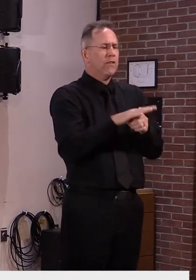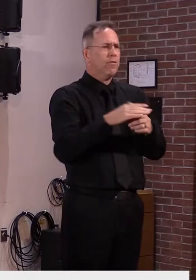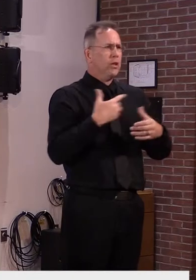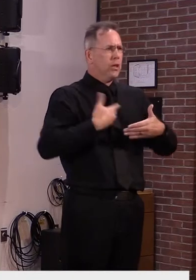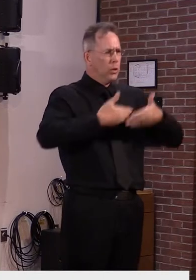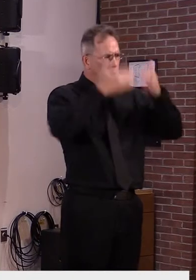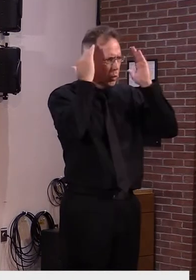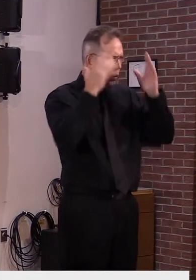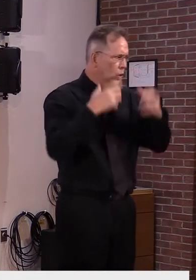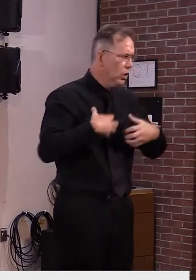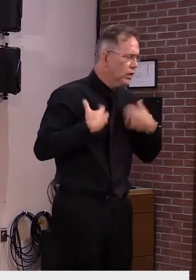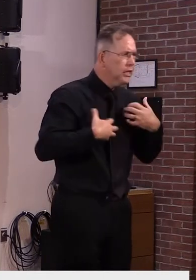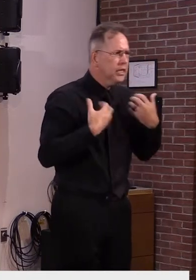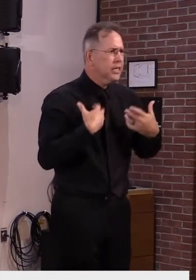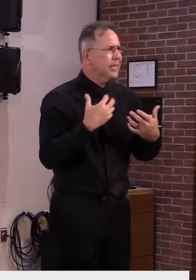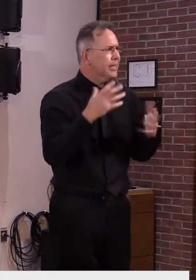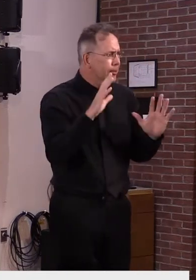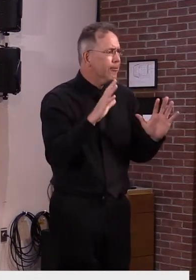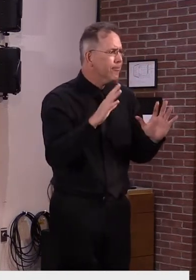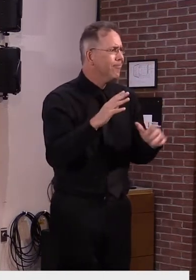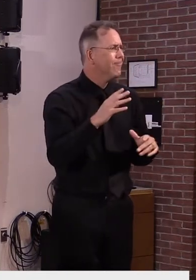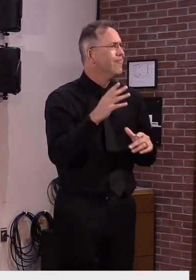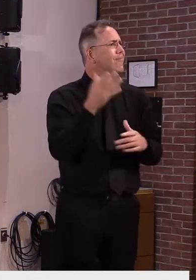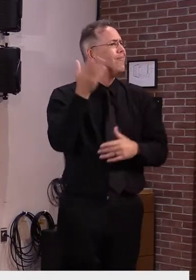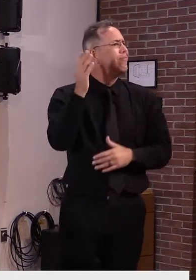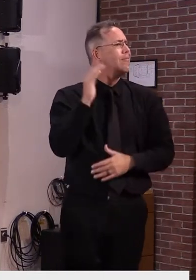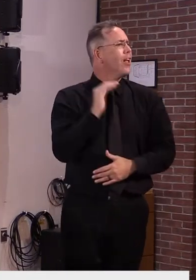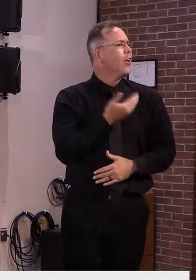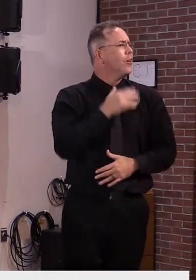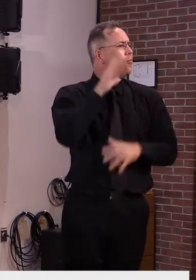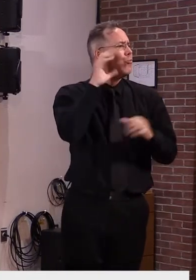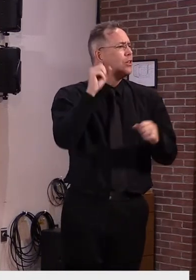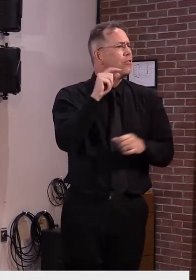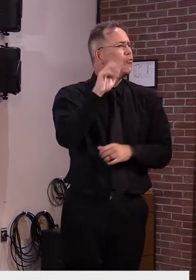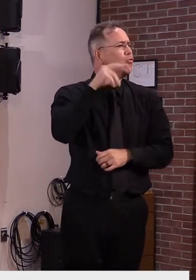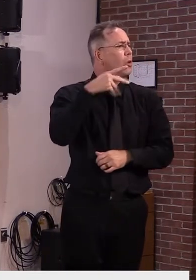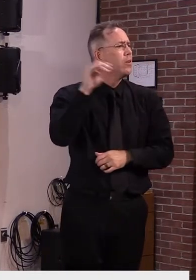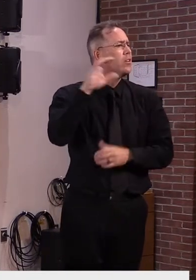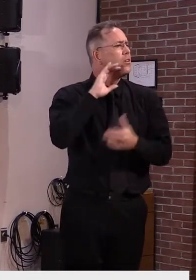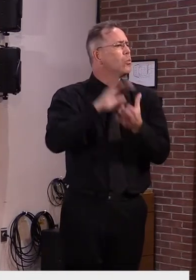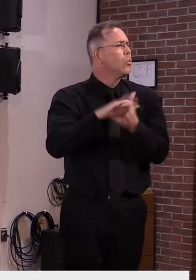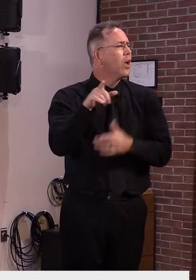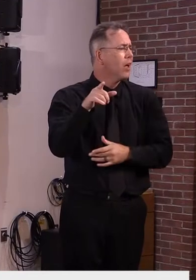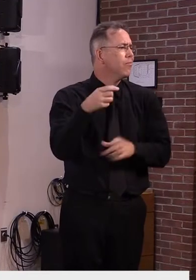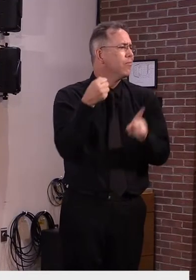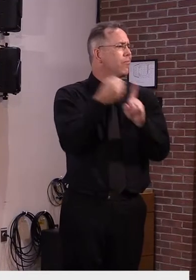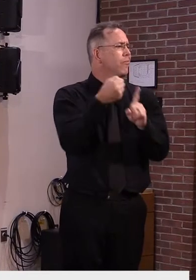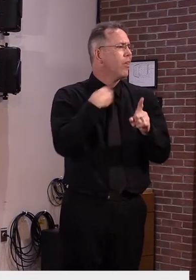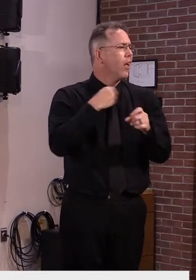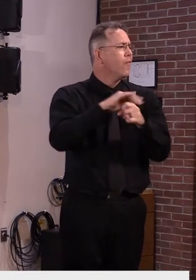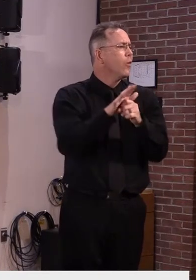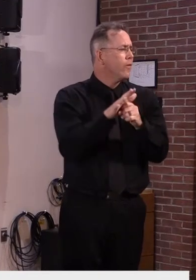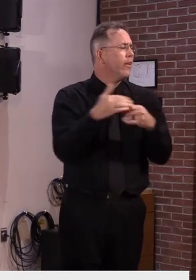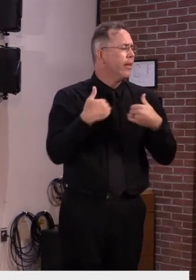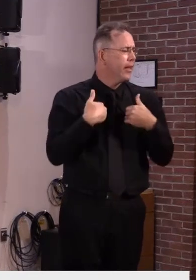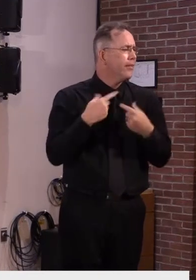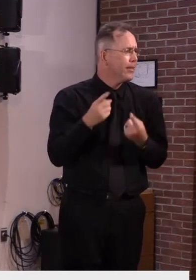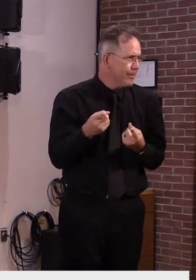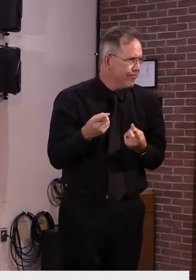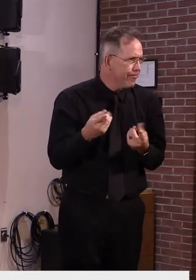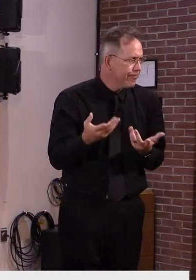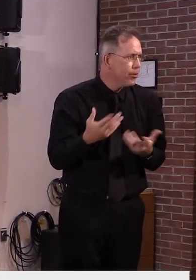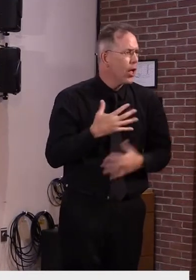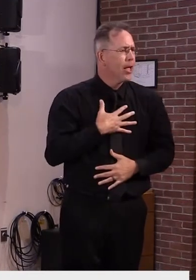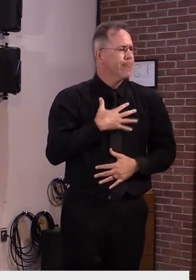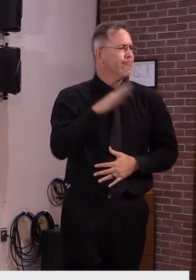country, including the news that President Trump and the First Lady have tested positive for COVID-19. My